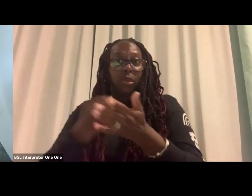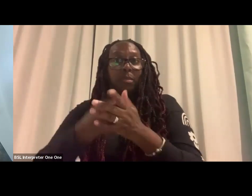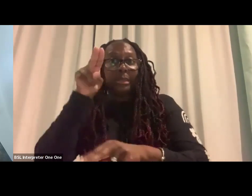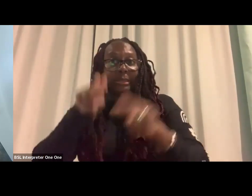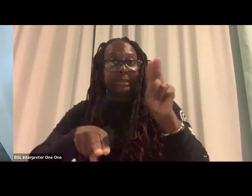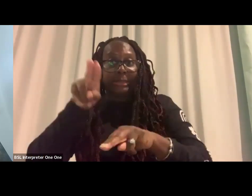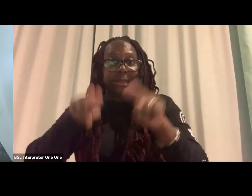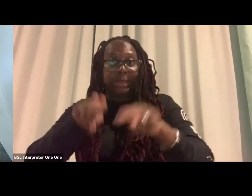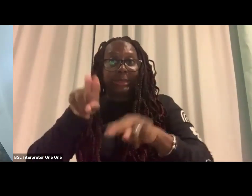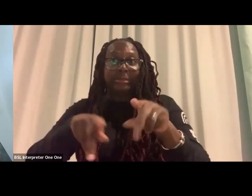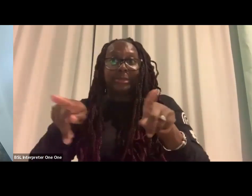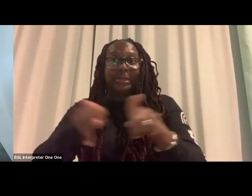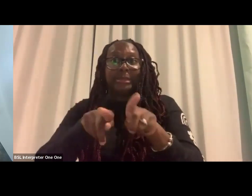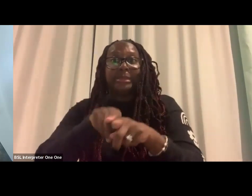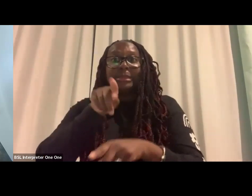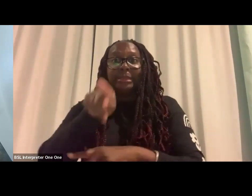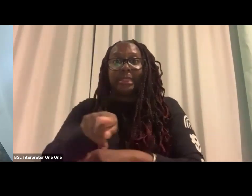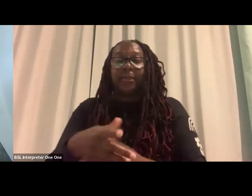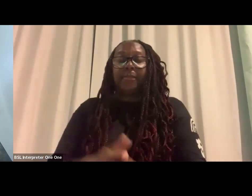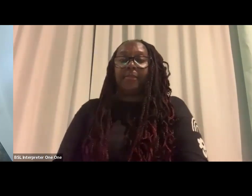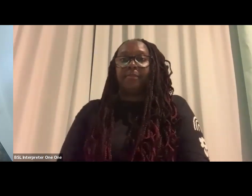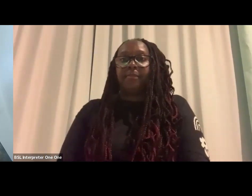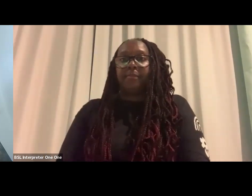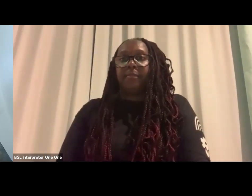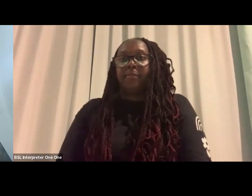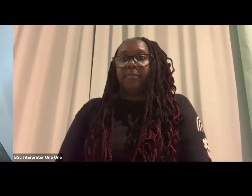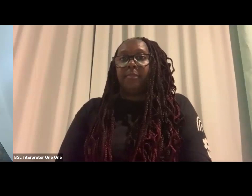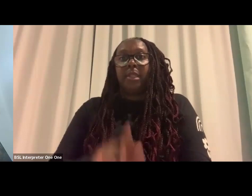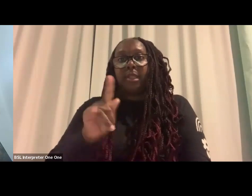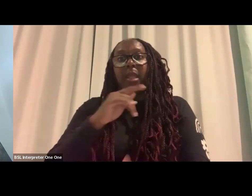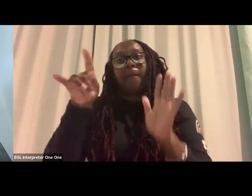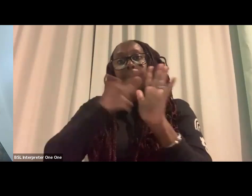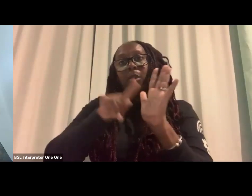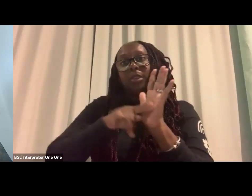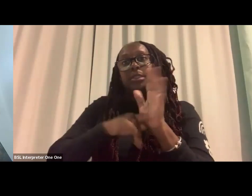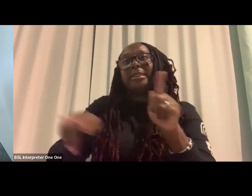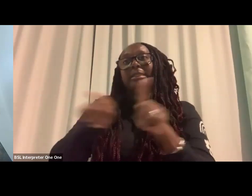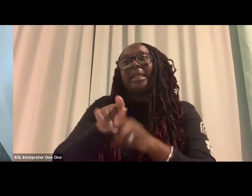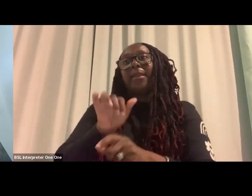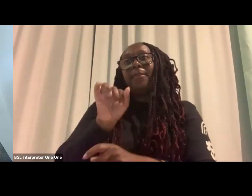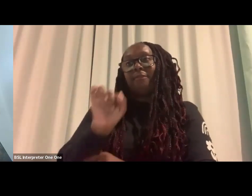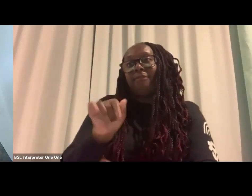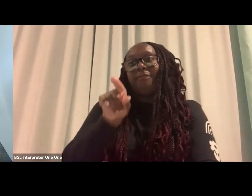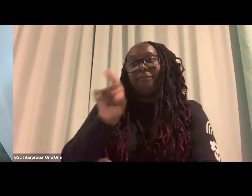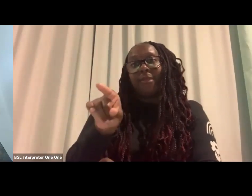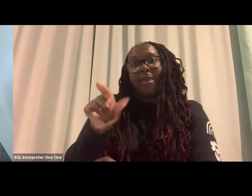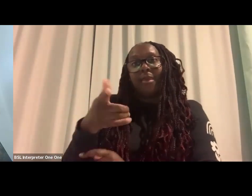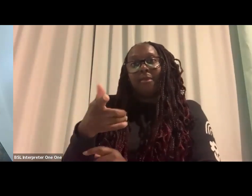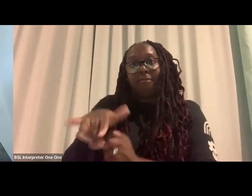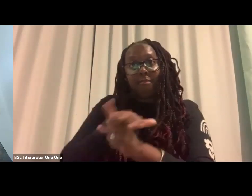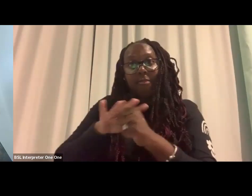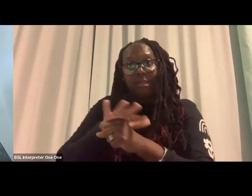minimize or mitigate any adverse effects of proposed policies in Bhutan's sustainable development